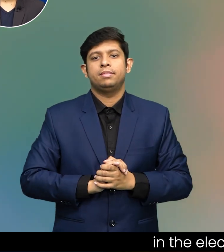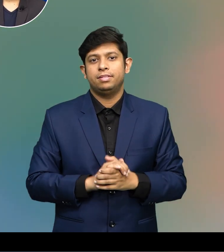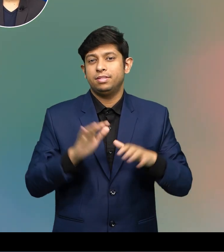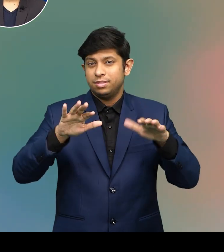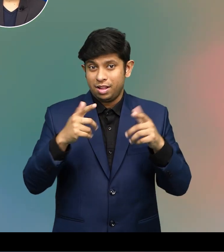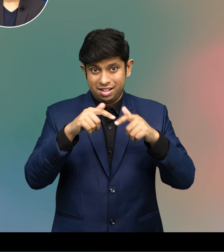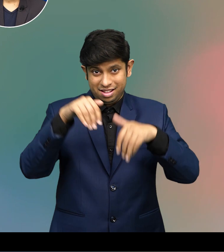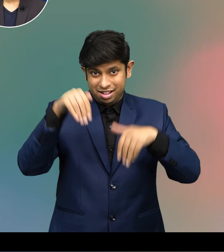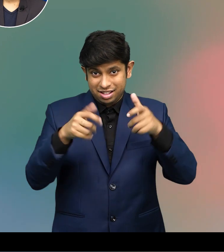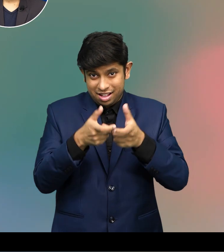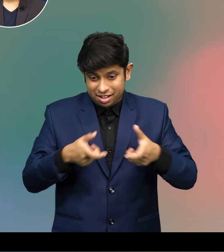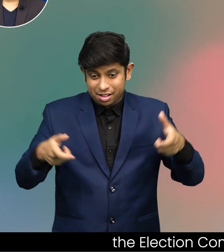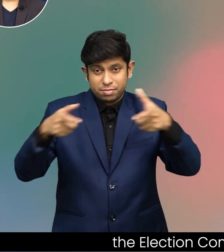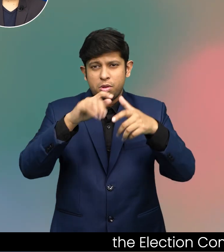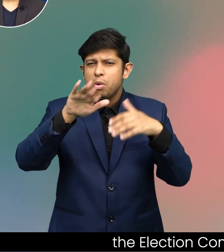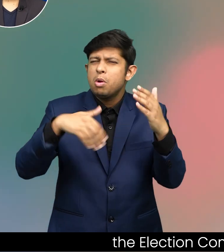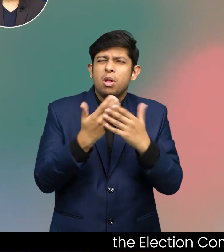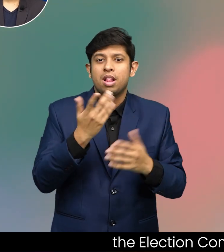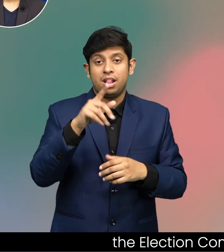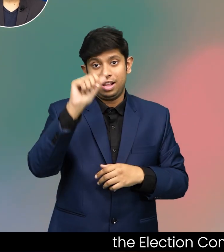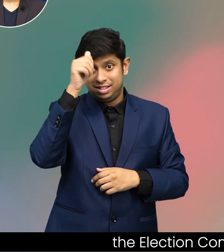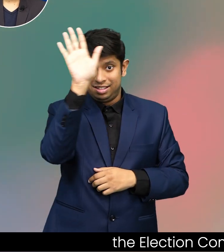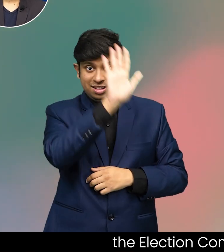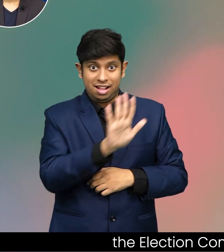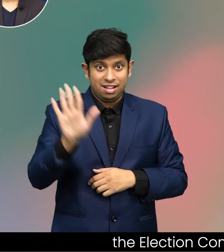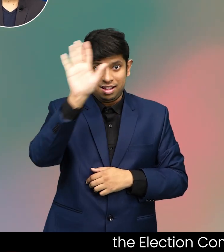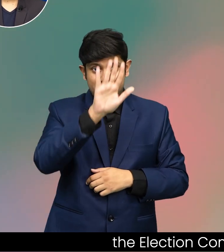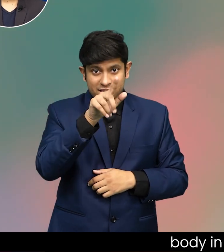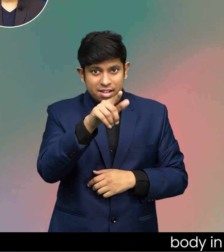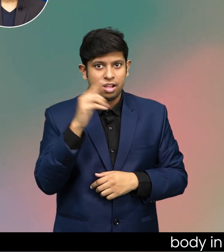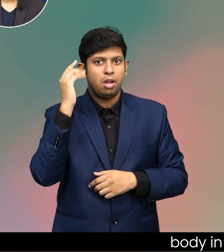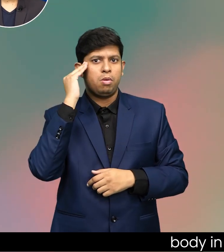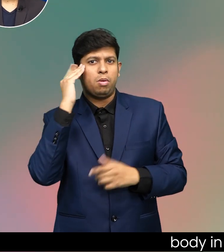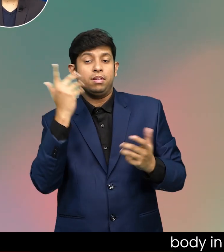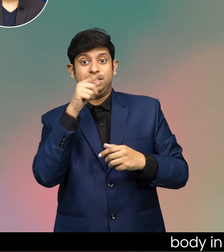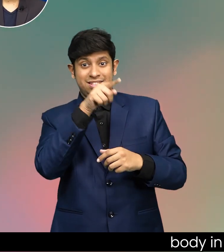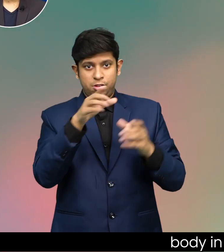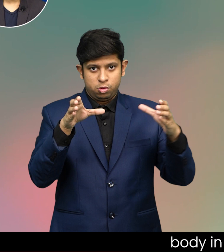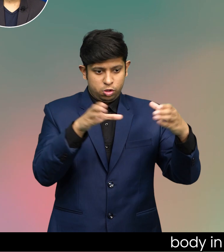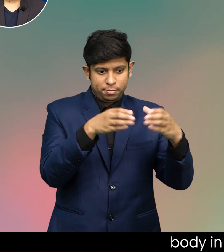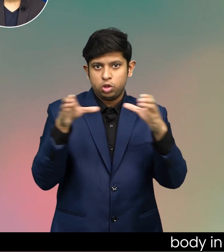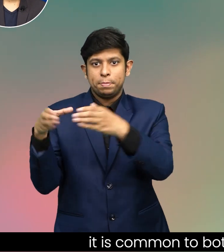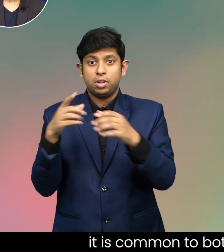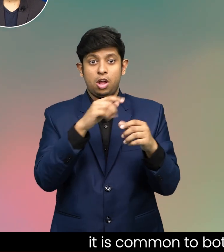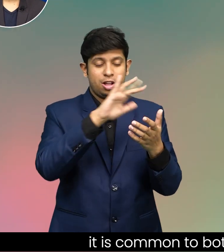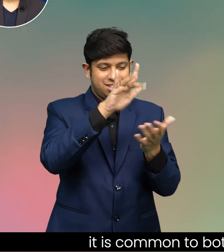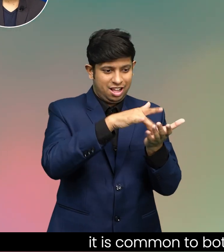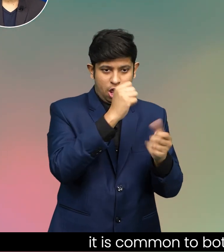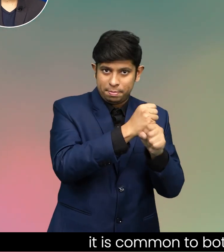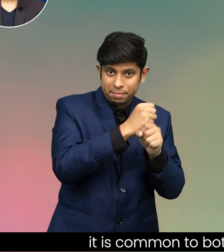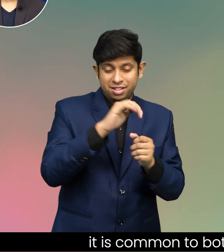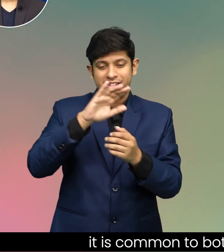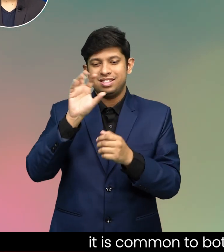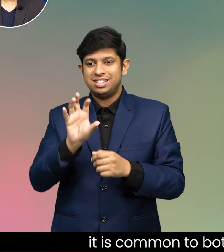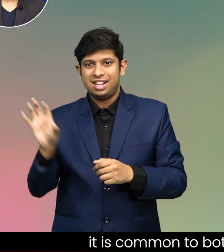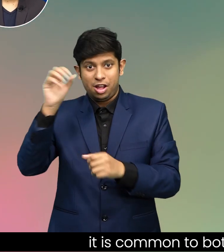Commission. Thus, the Election Commission is an all India body in the sense that it is